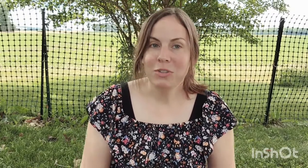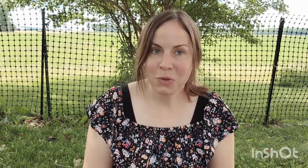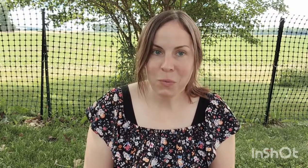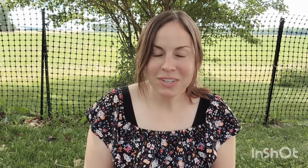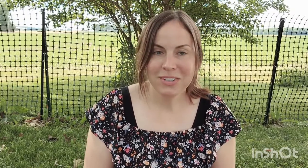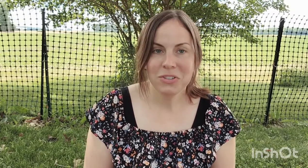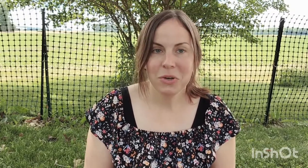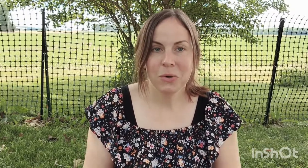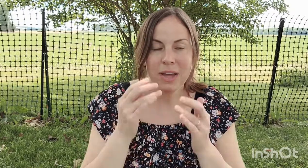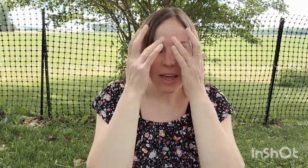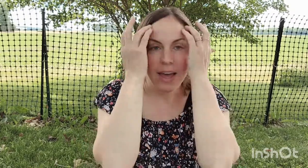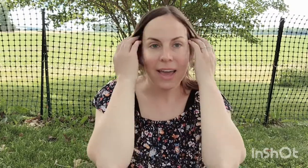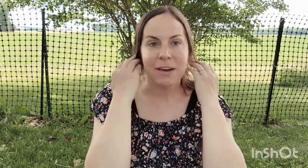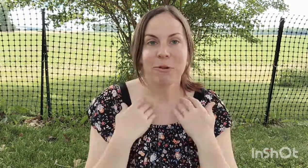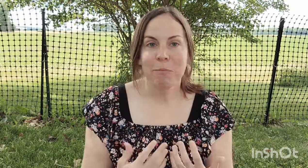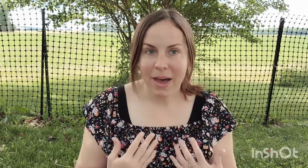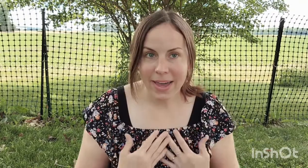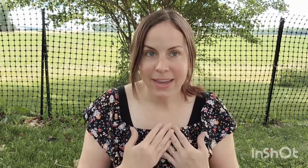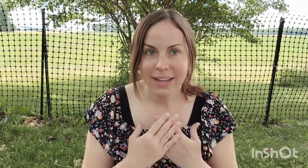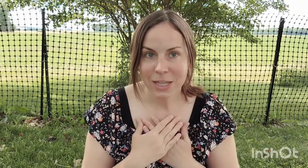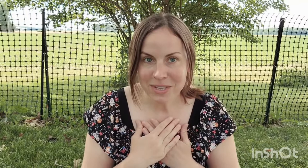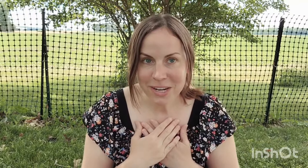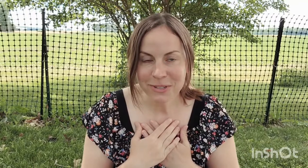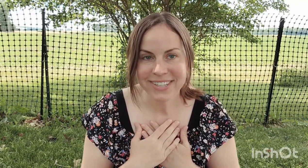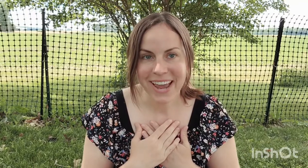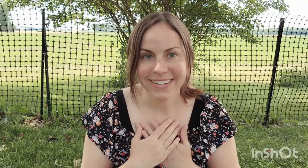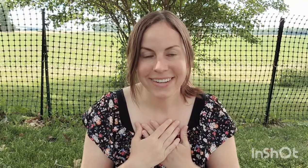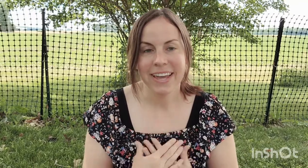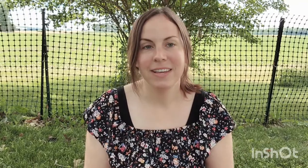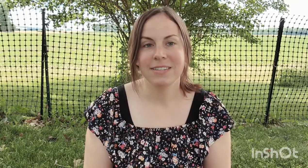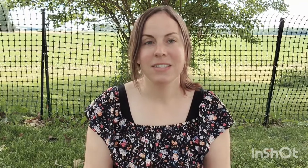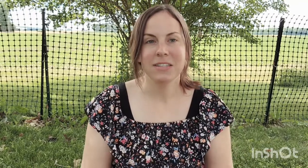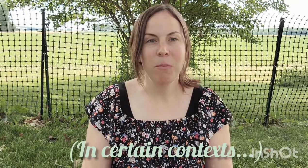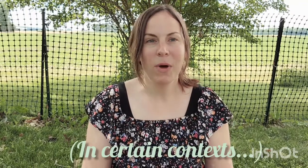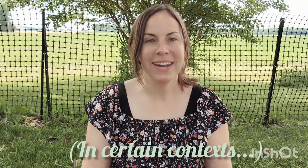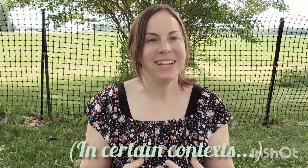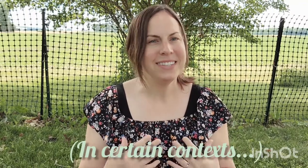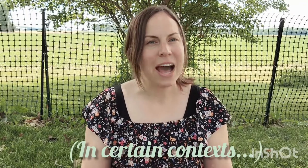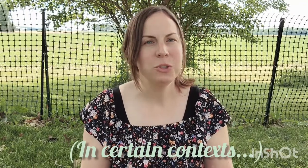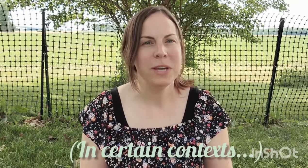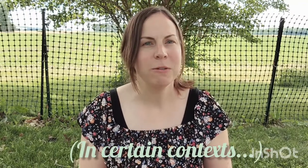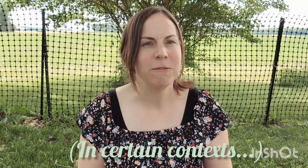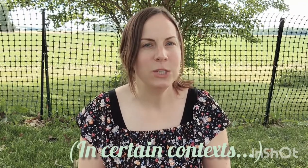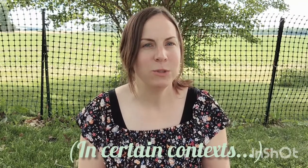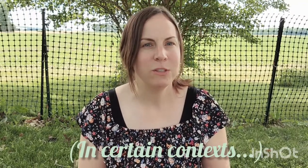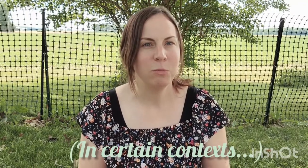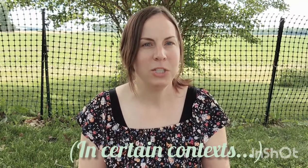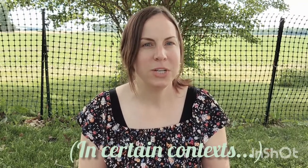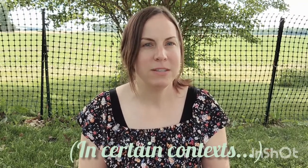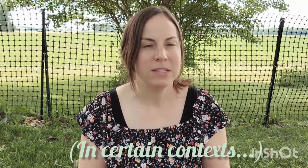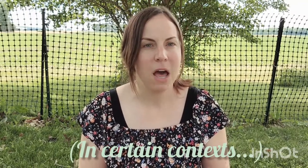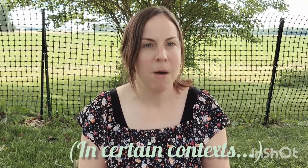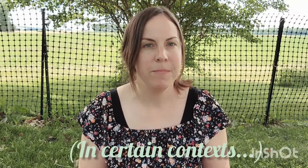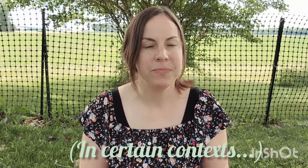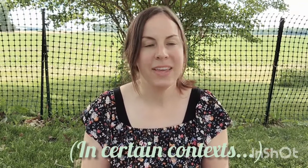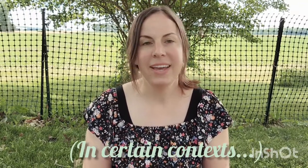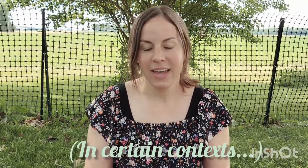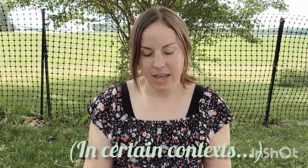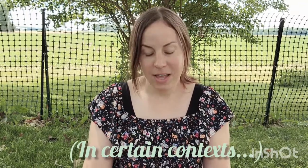do want to do, from my limited understanding, is somewhat exaggerate your facial expressions.